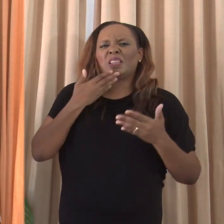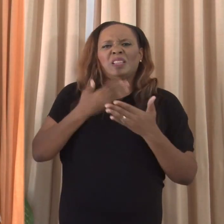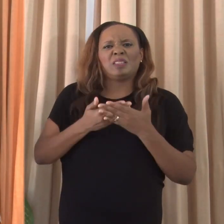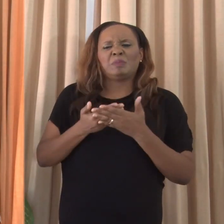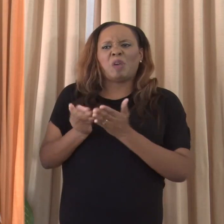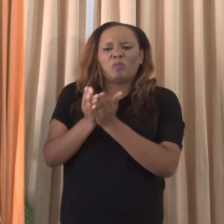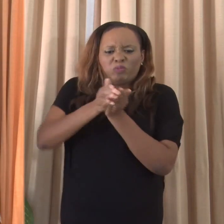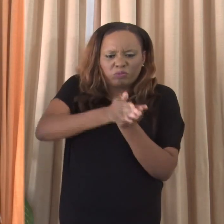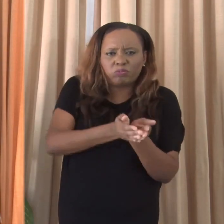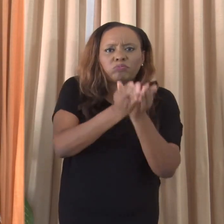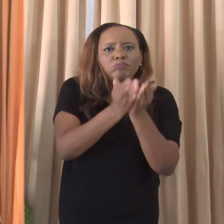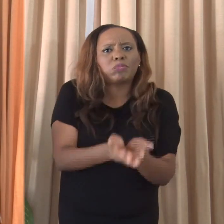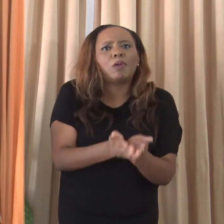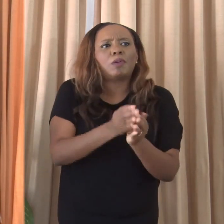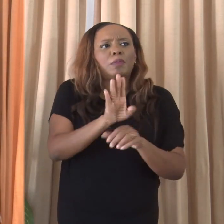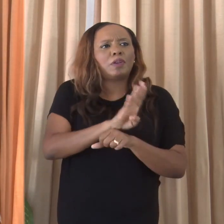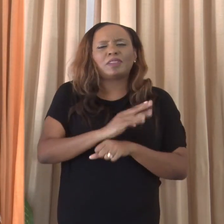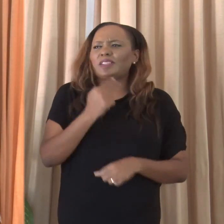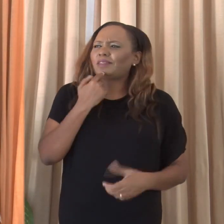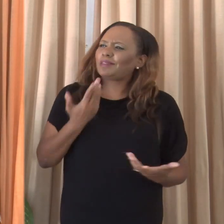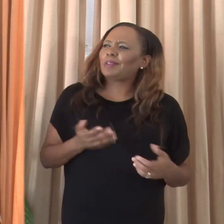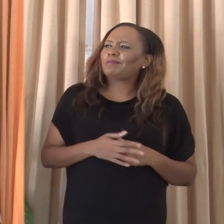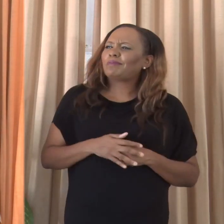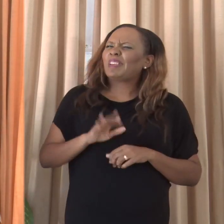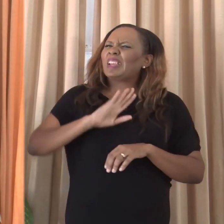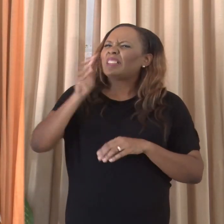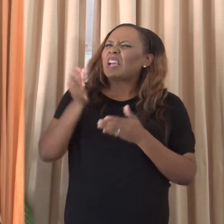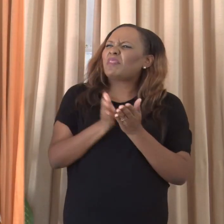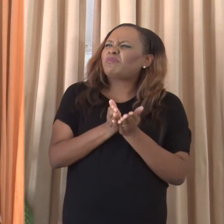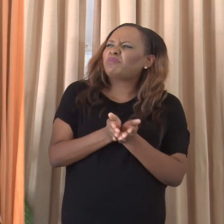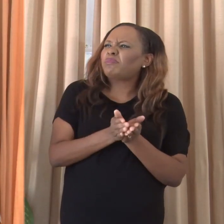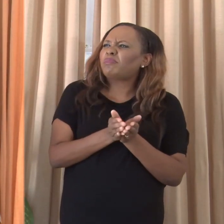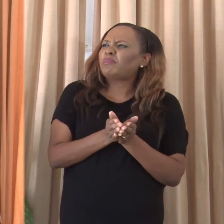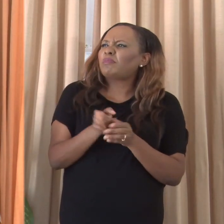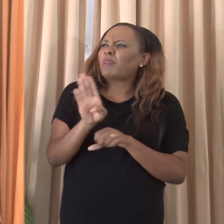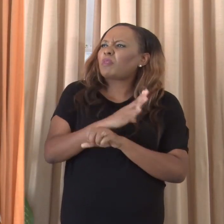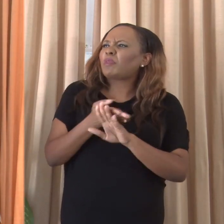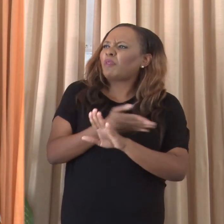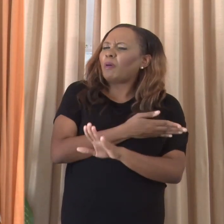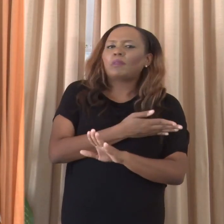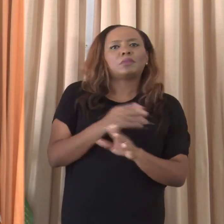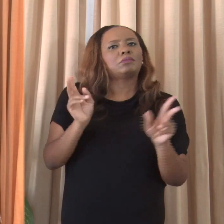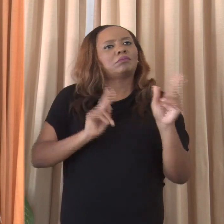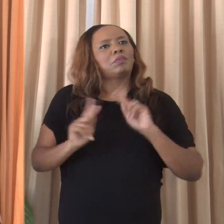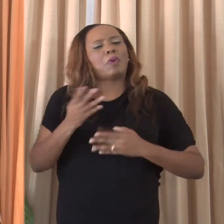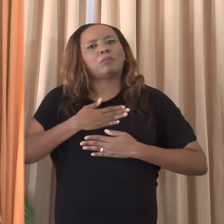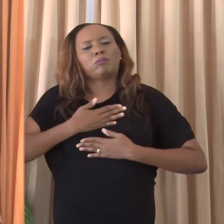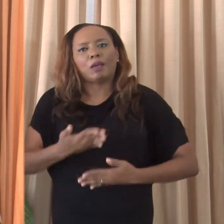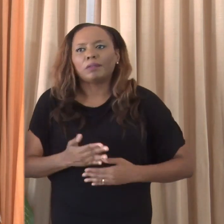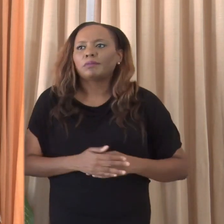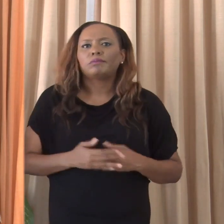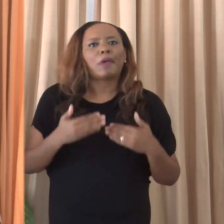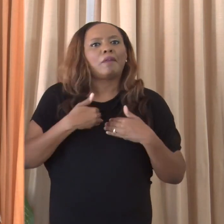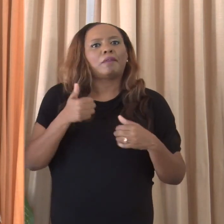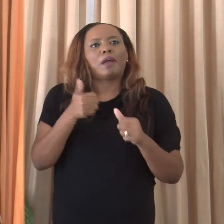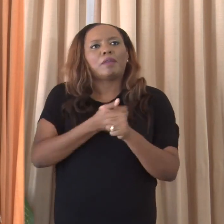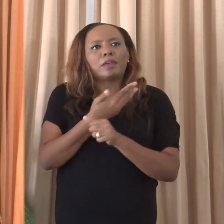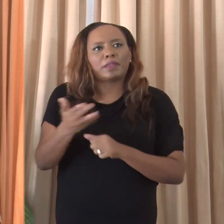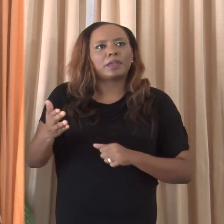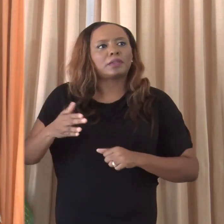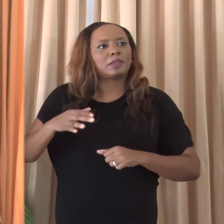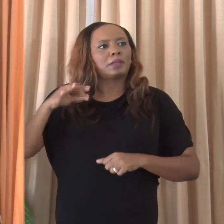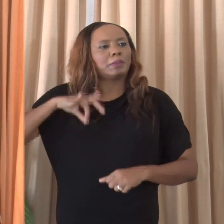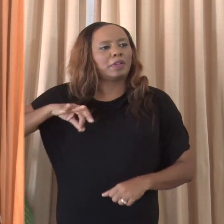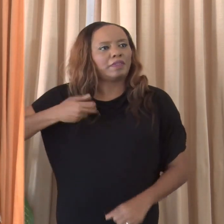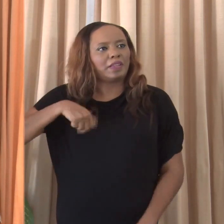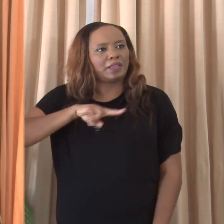may say, you know what, let's give Barbados a chance, because the people and the infrastructure and the apparatus there is beneficial